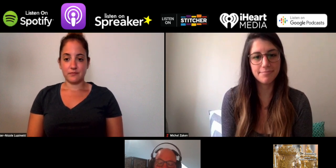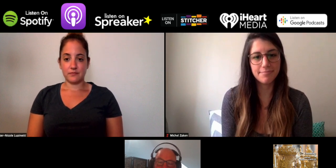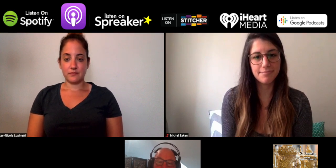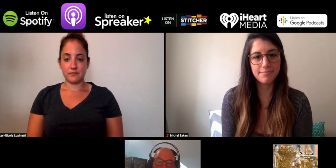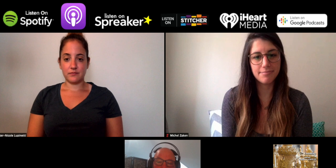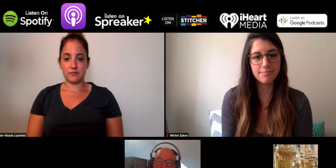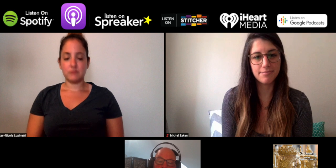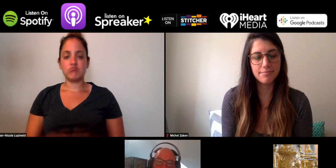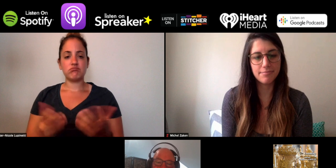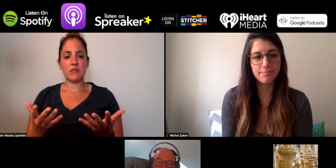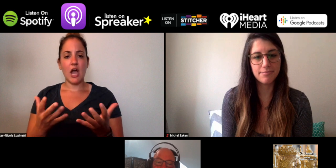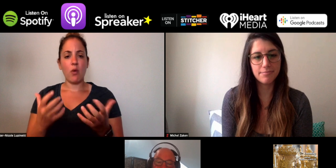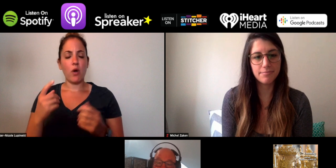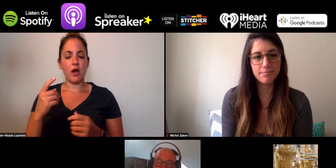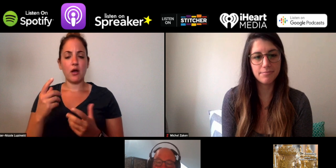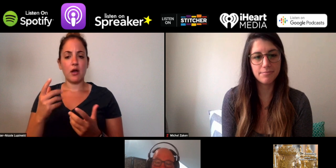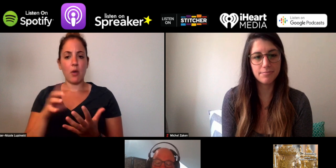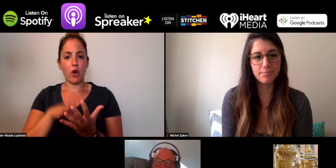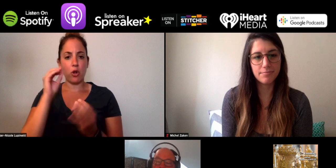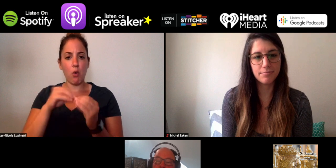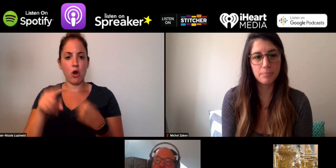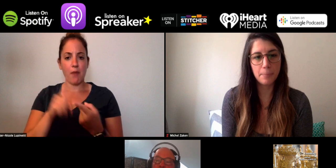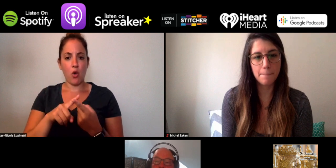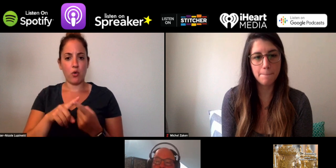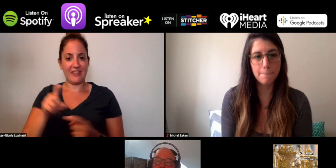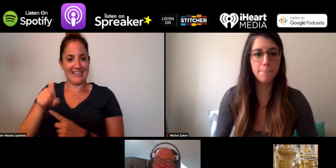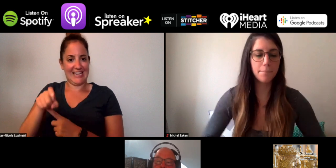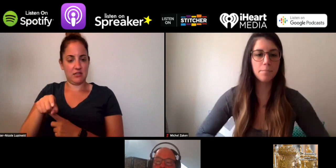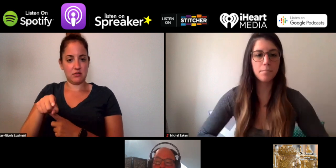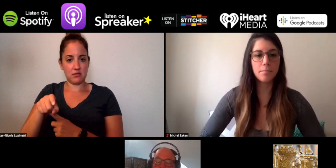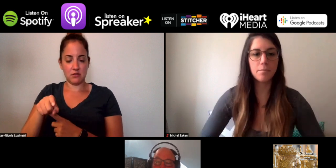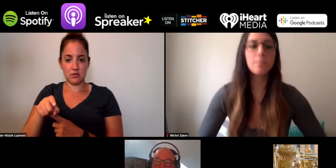I'd love to hear more of some of the needs that you,